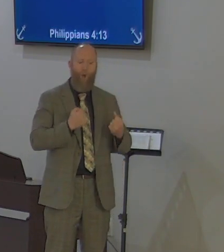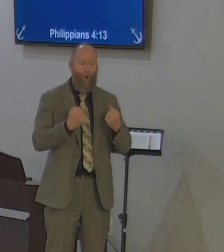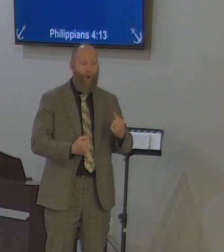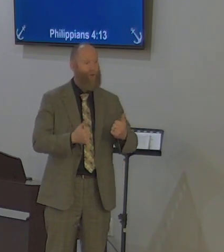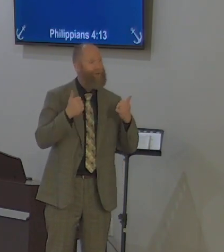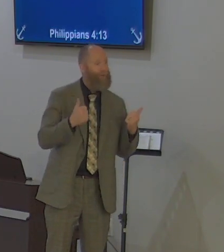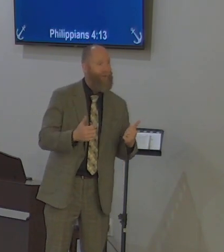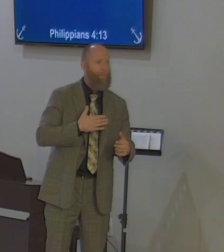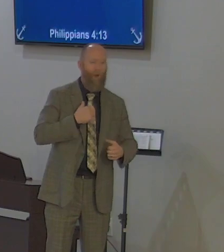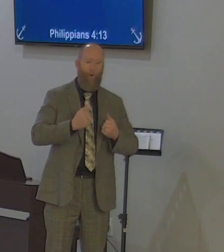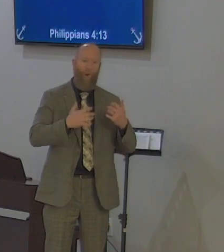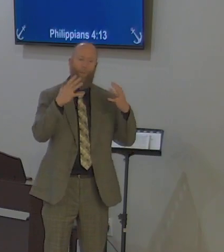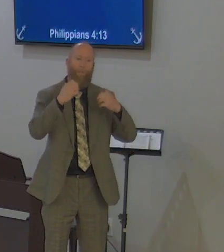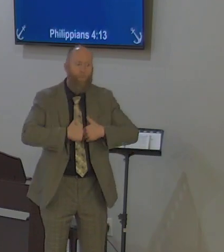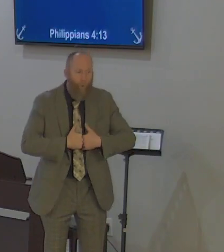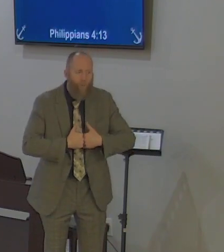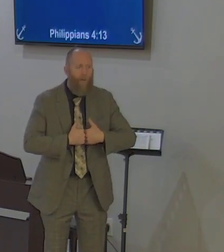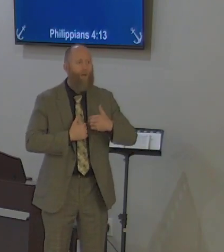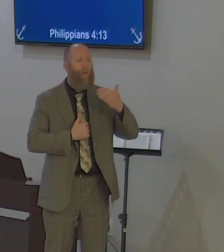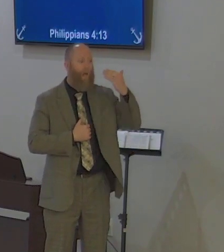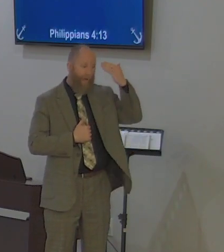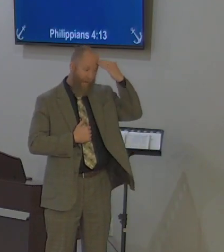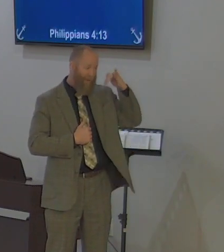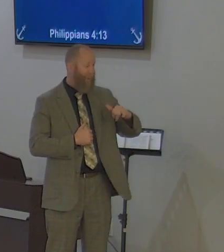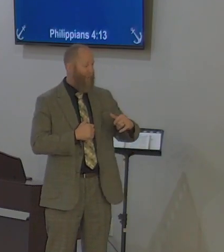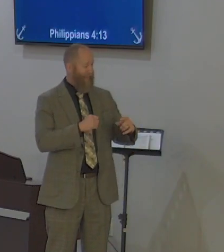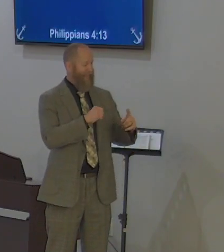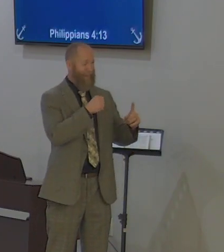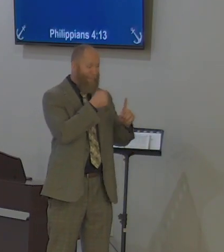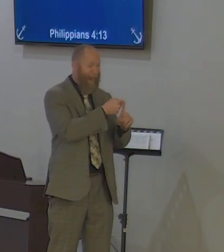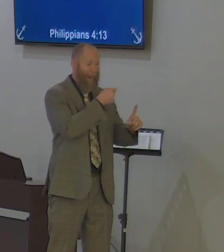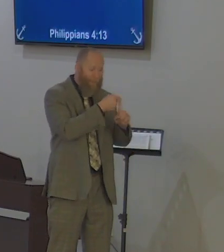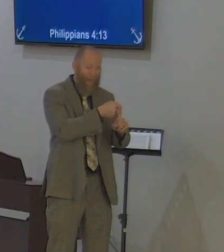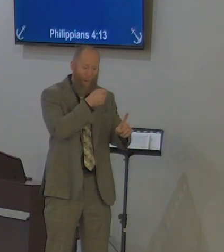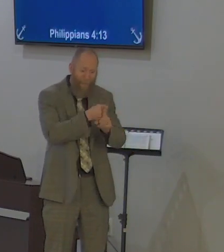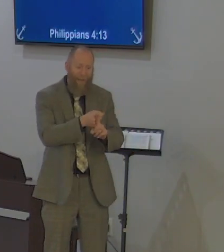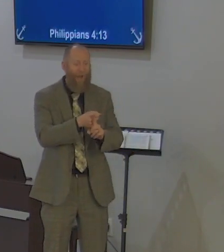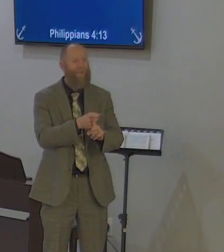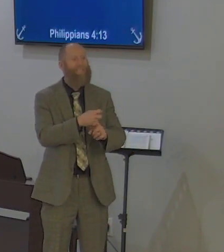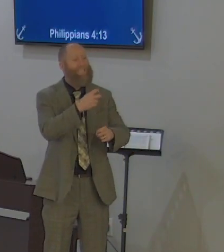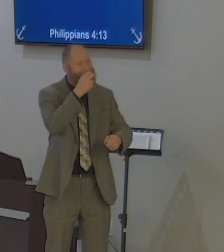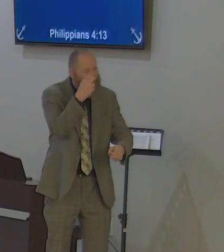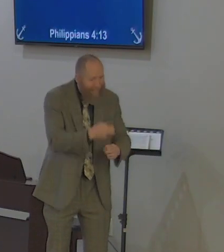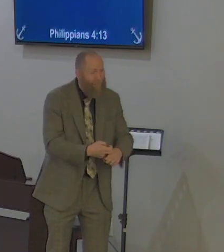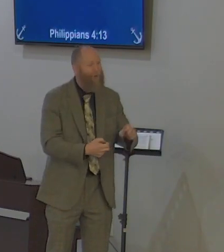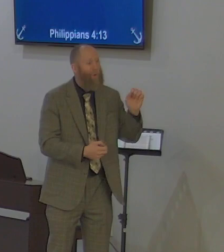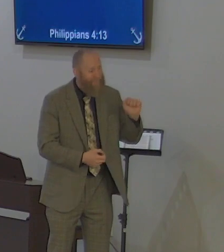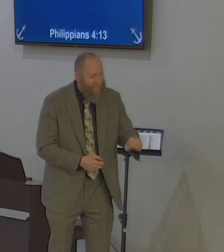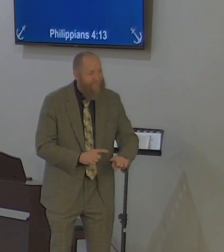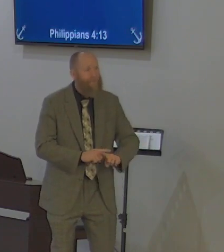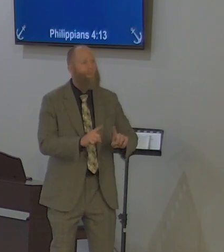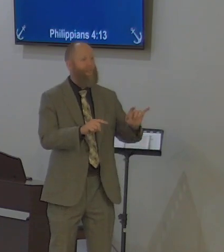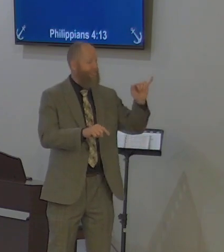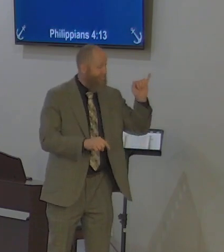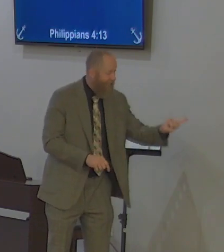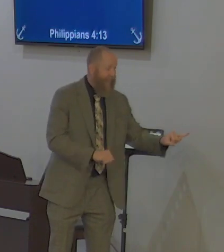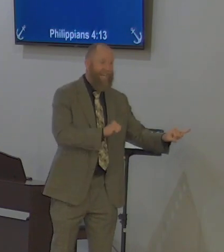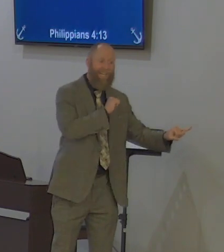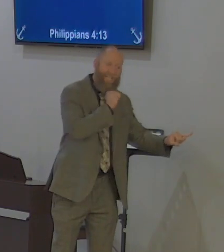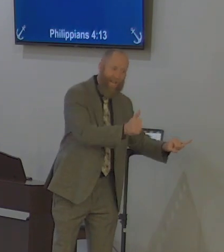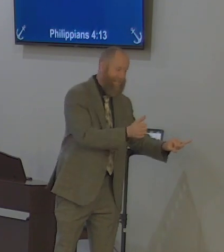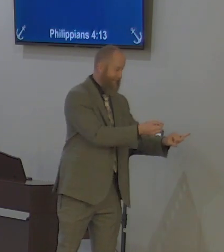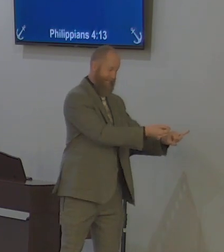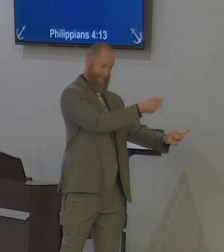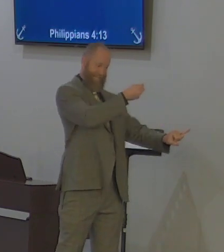broken down. Yeah, I know lots of those circumstances can be difficult and some of them are not. I'm just telling you, easy or difficult, small